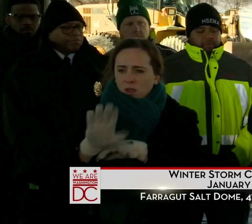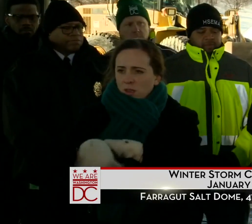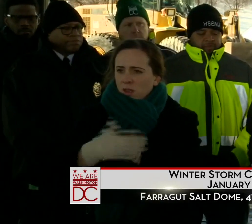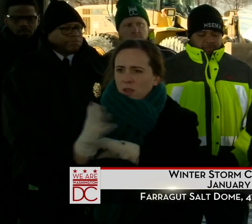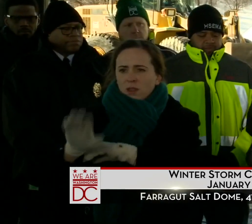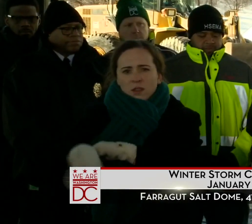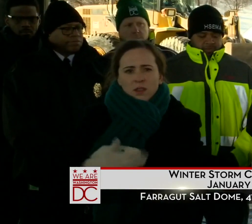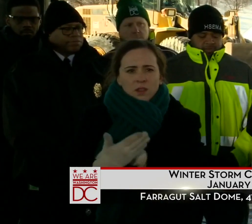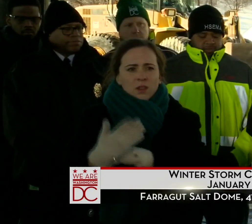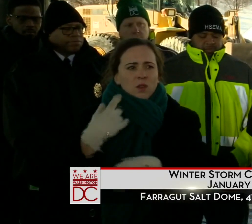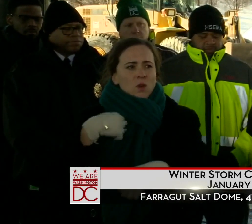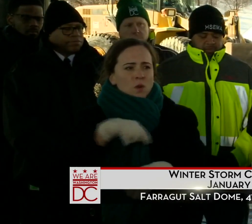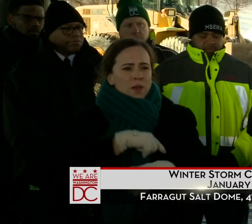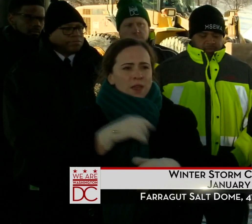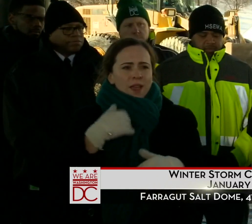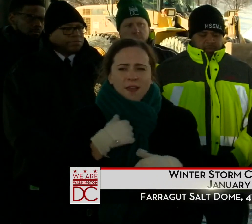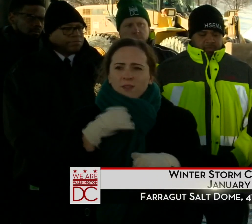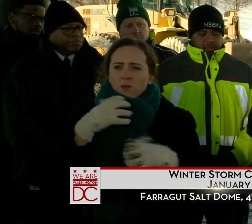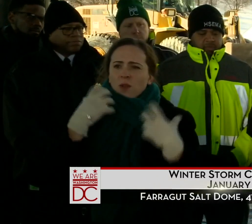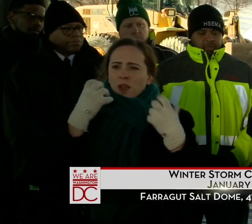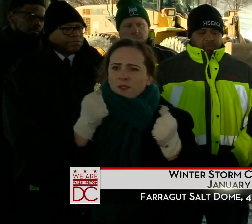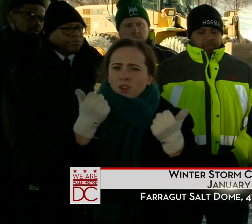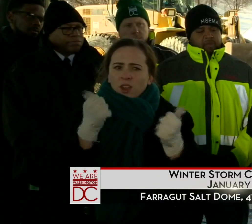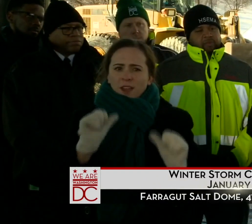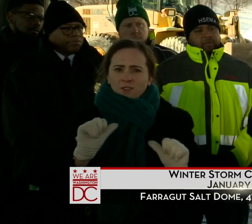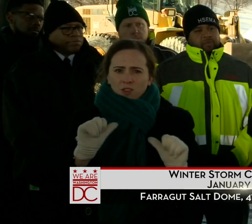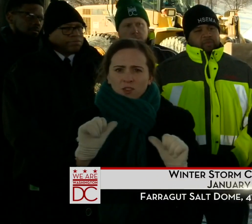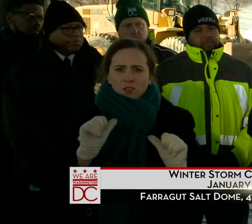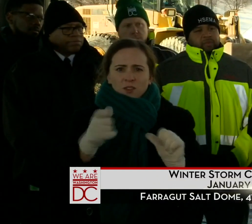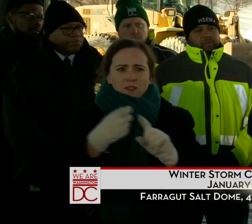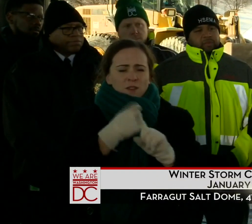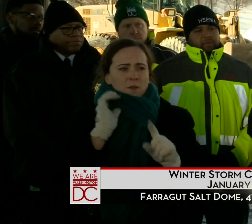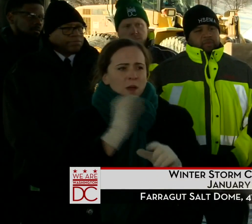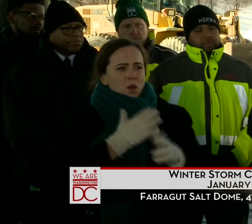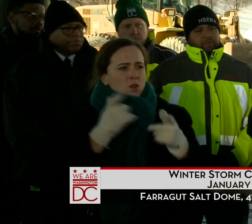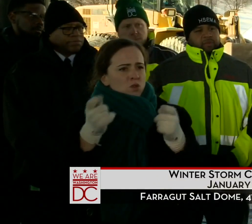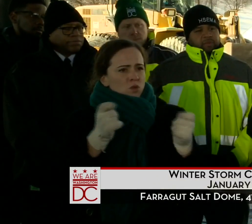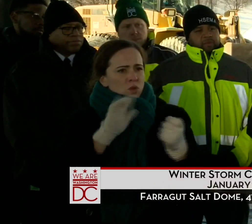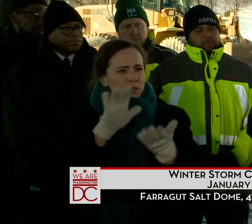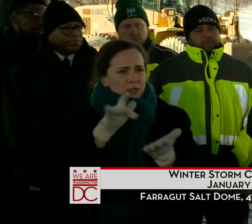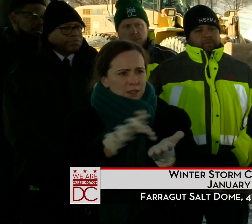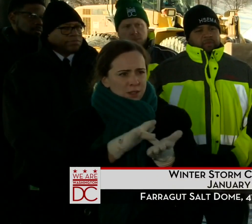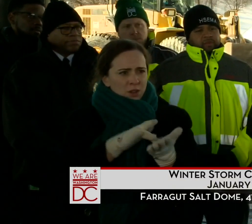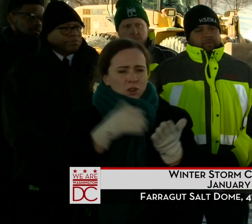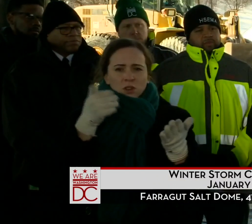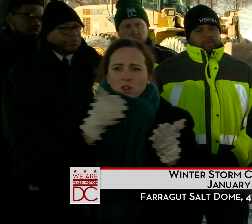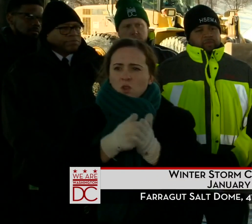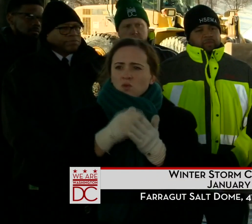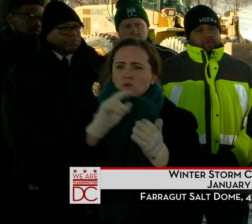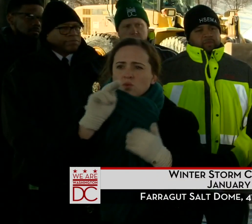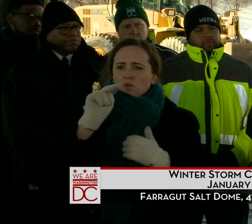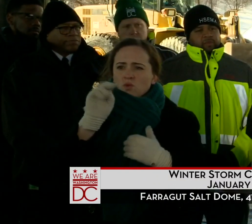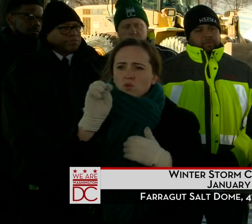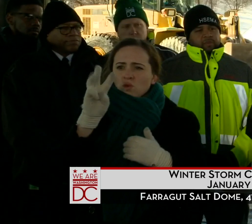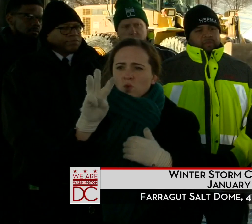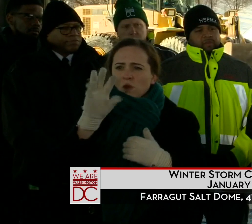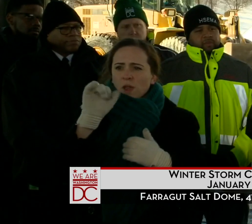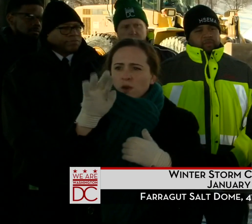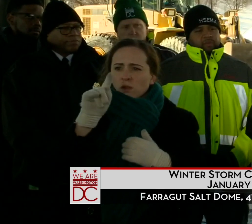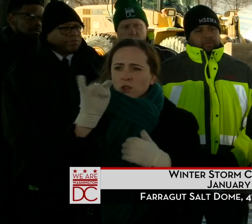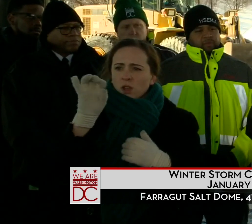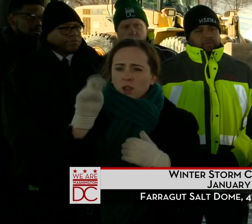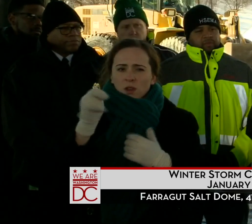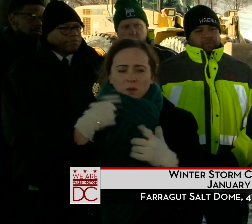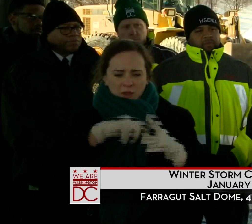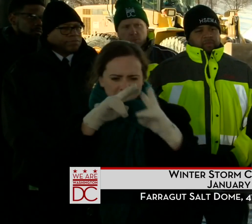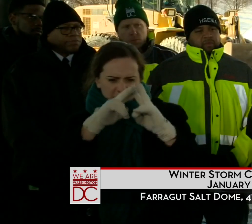We are commanding the recovery effort from our control center out near New Carrollton. We are assessing the conditions right